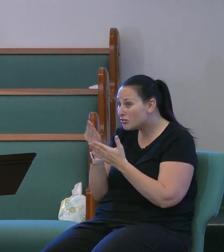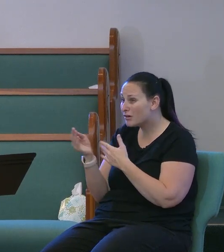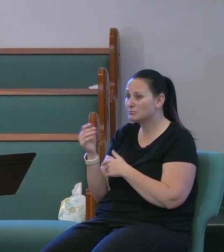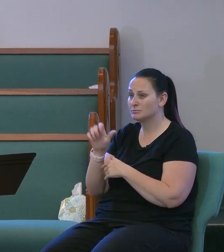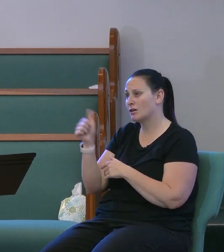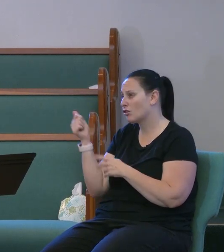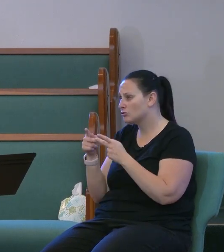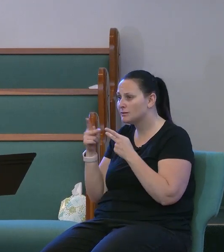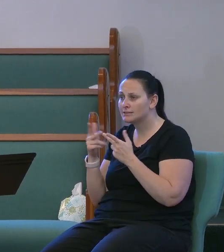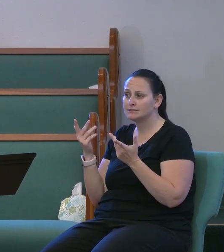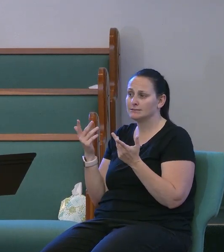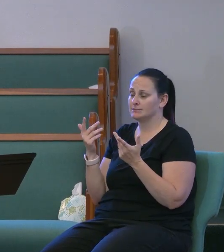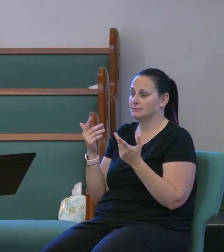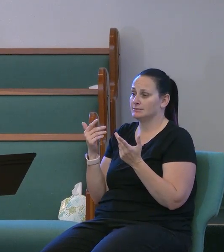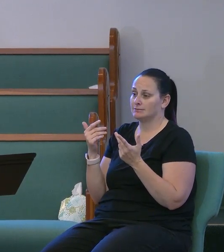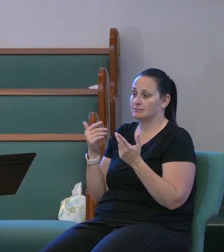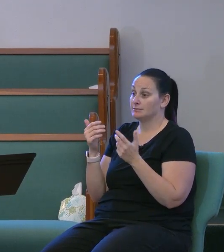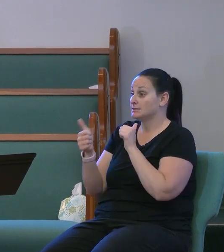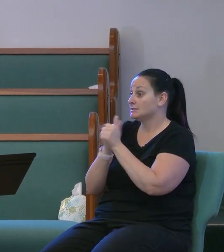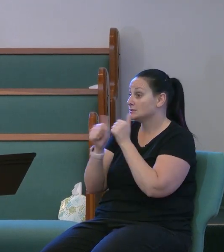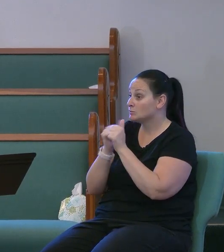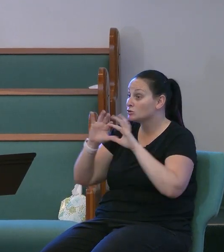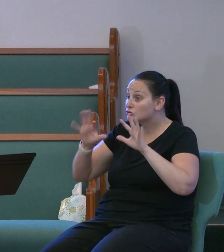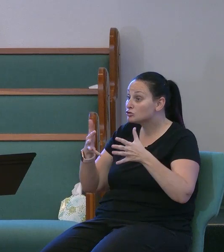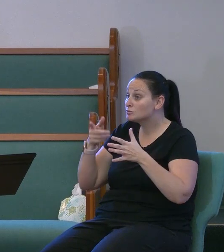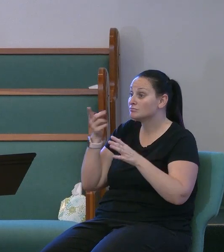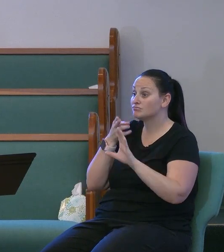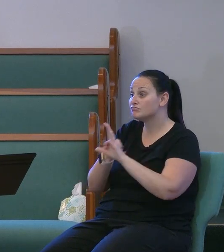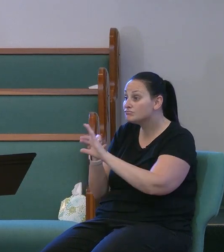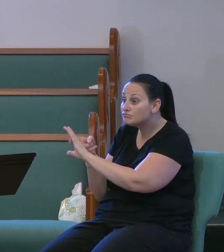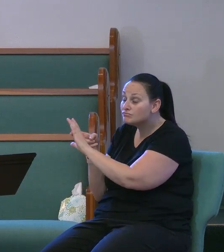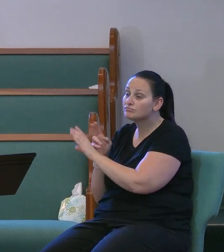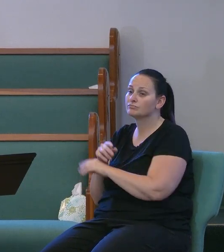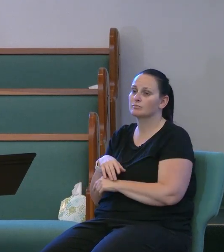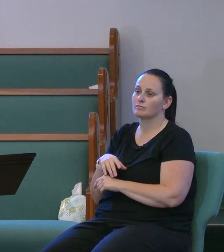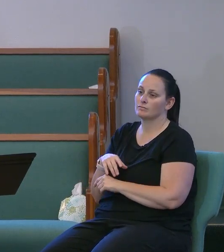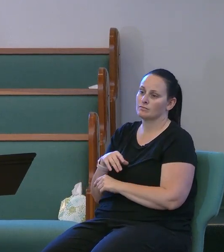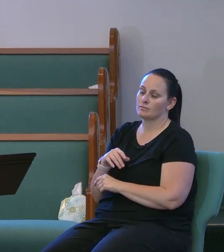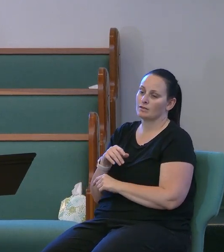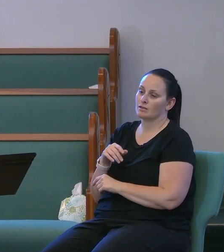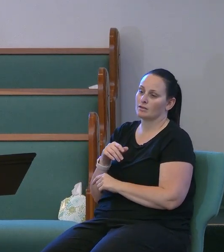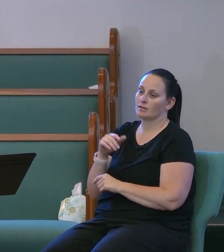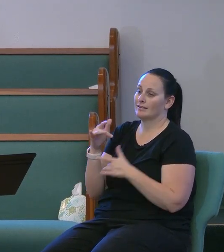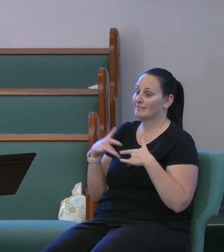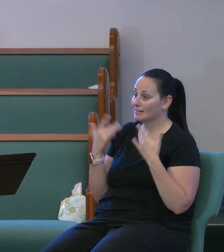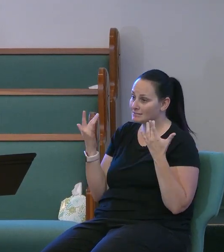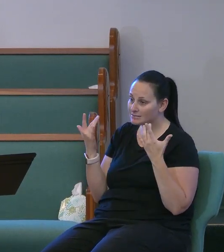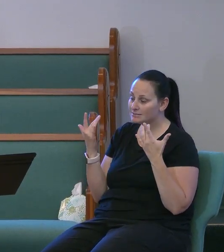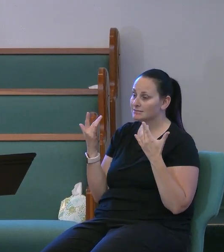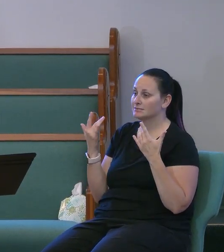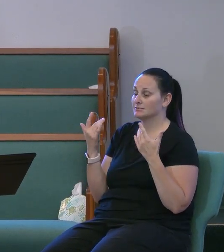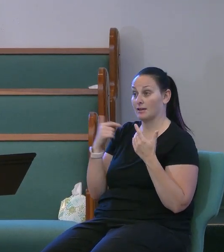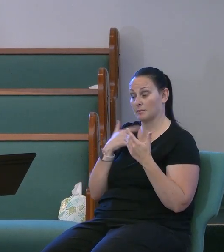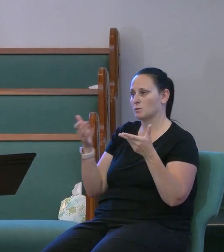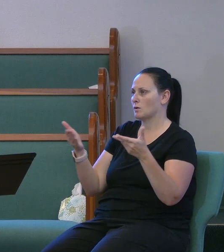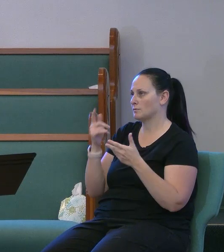other places and sports groups that they participated in and events. I've been